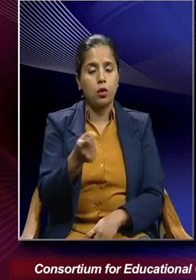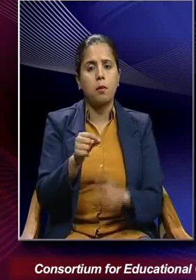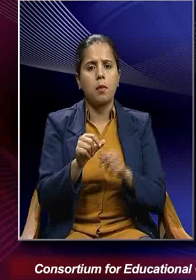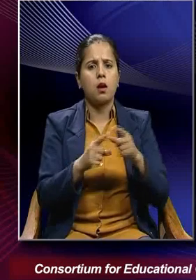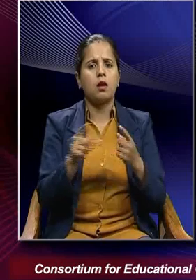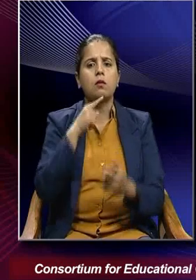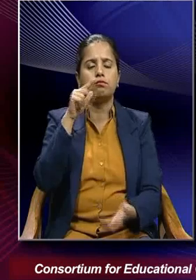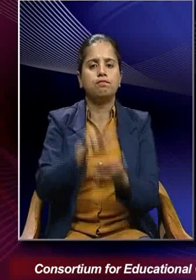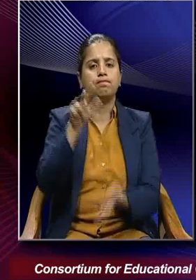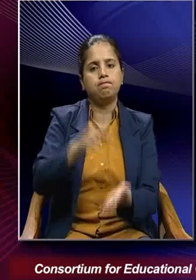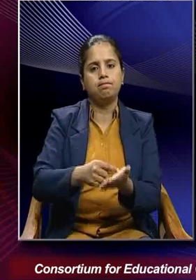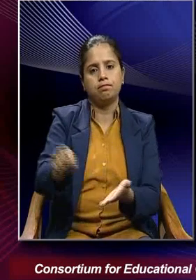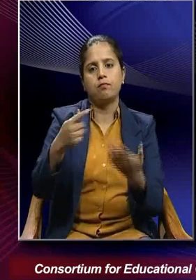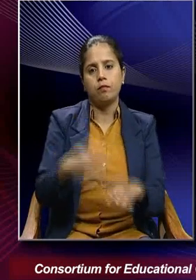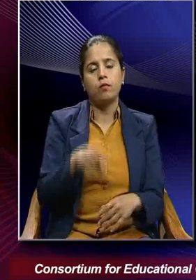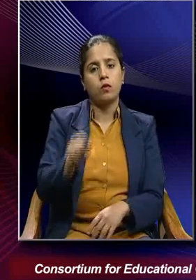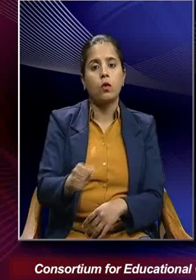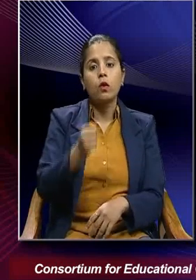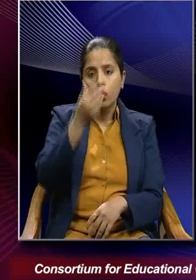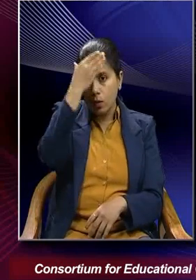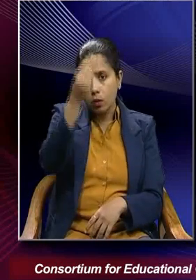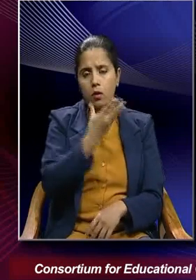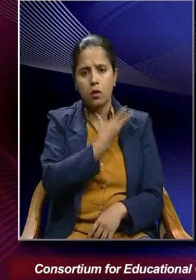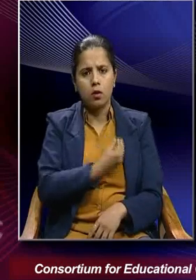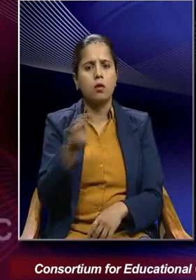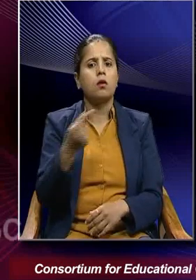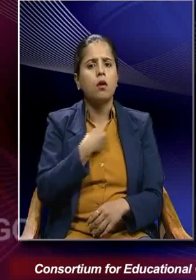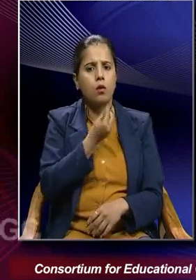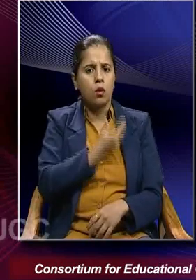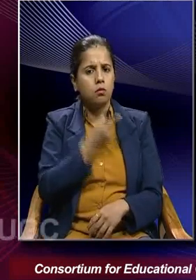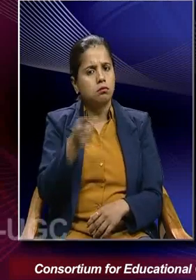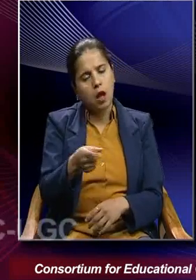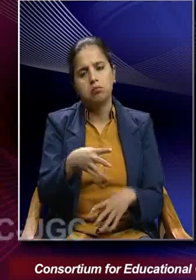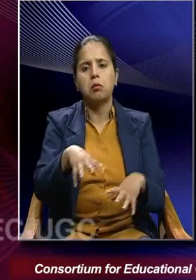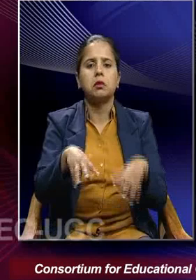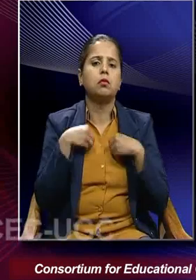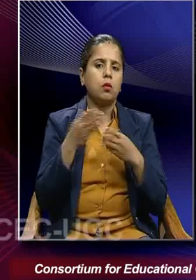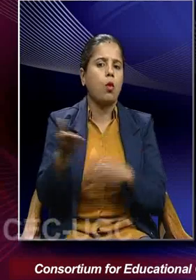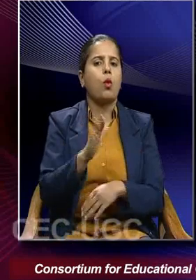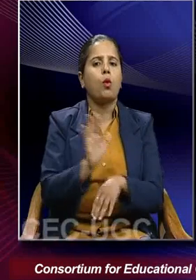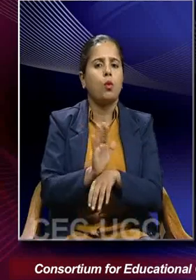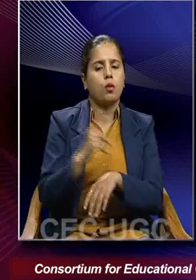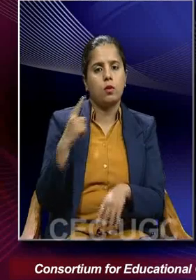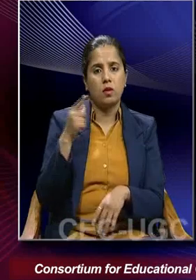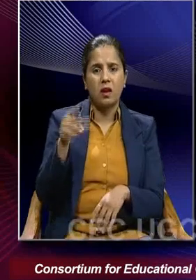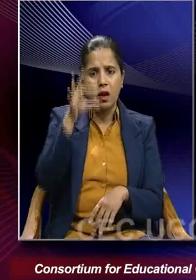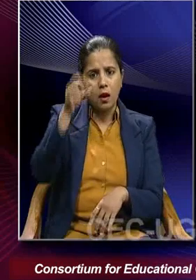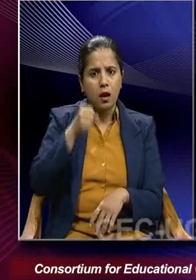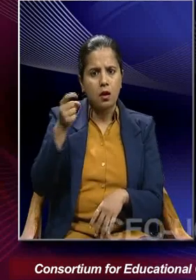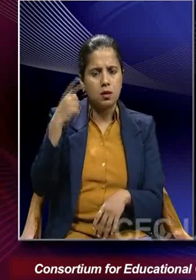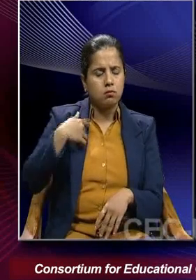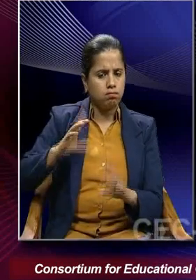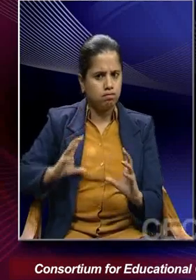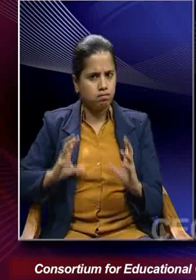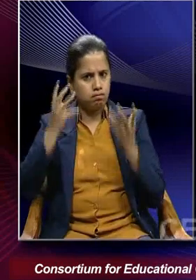his approval and lobbied Nehru and other Congress leaders to accept that kind of a proposal. So knowing Gandhi's deep anguish